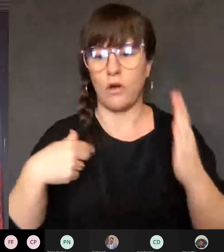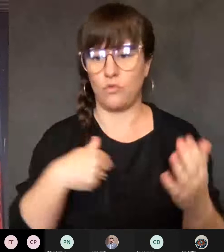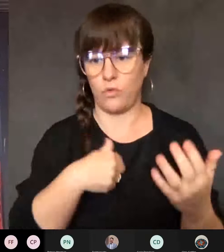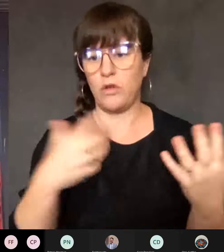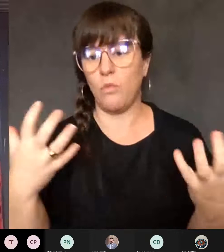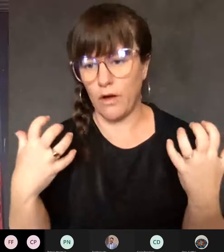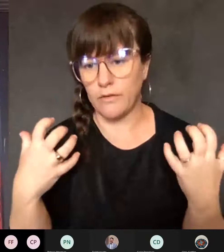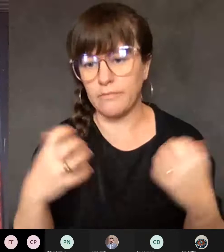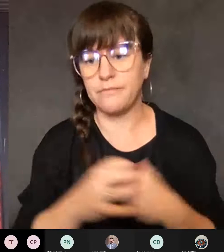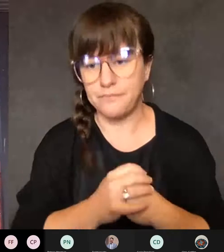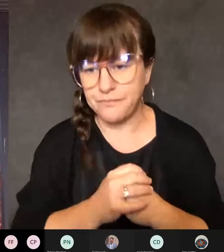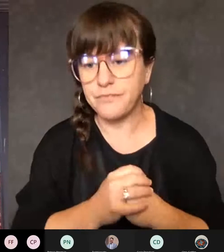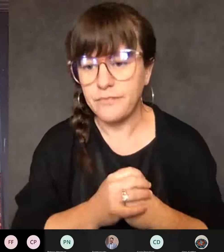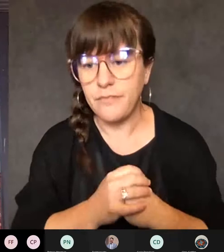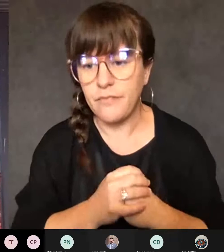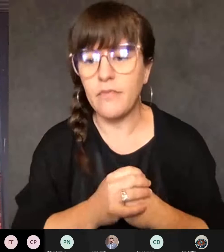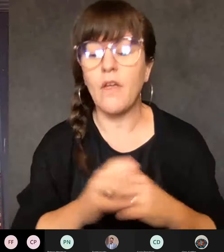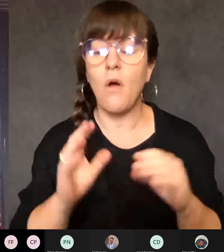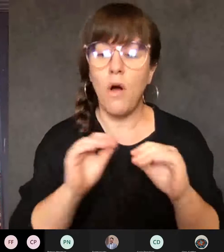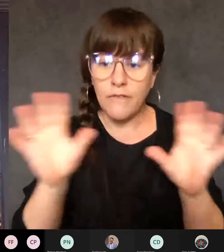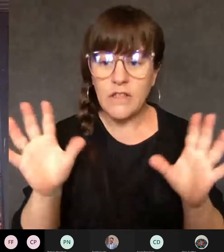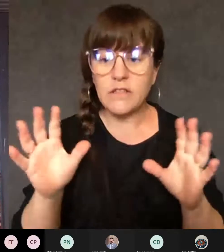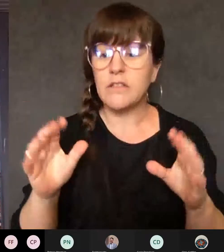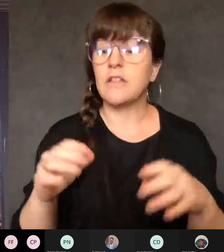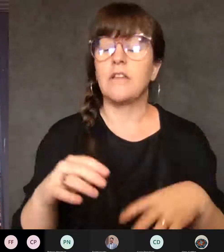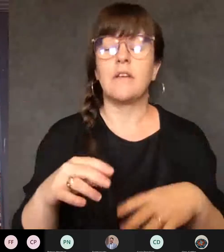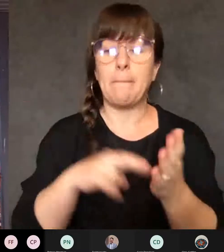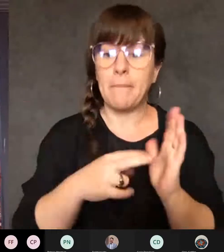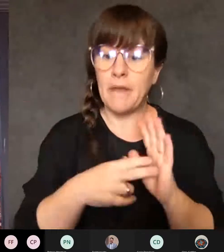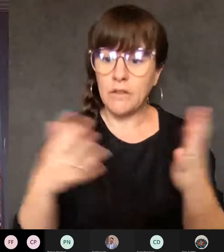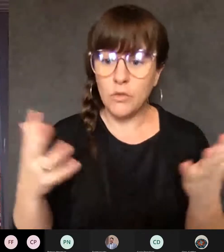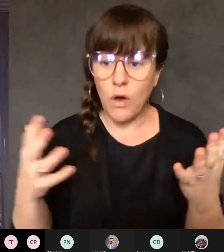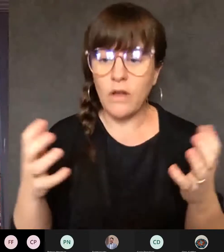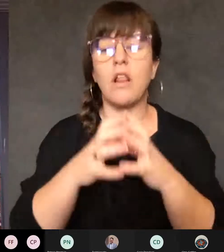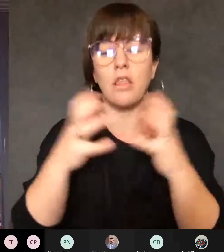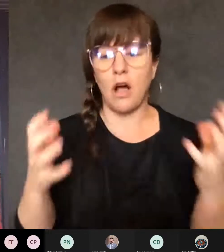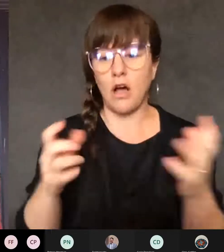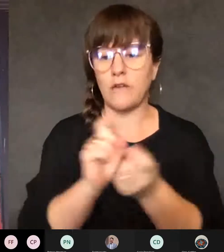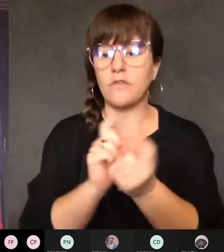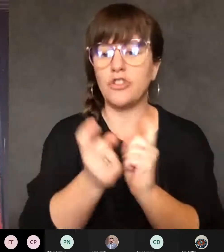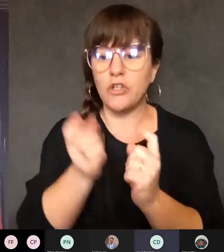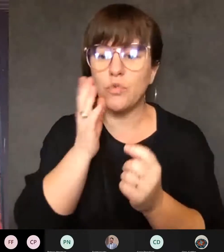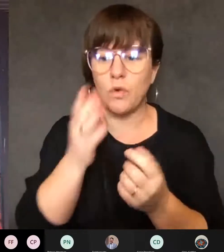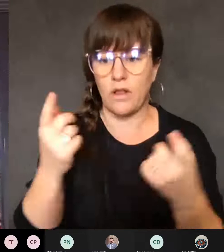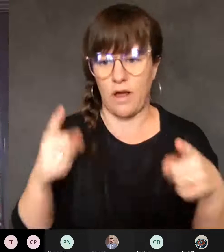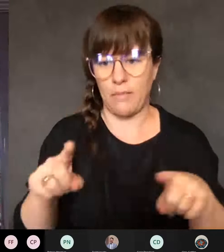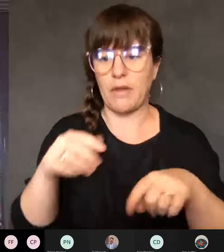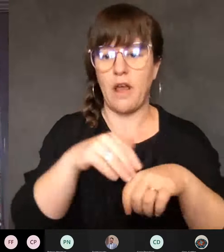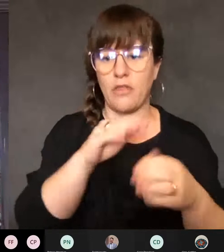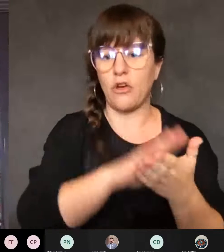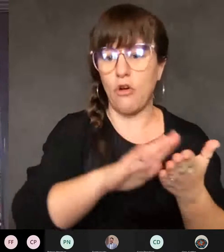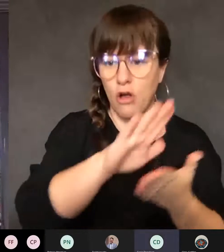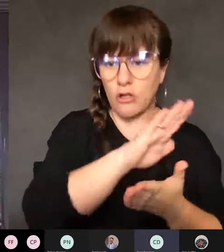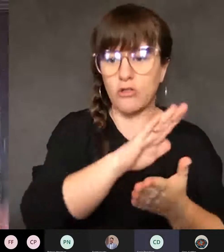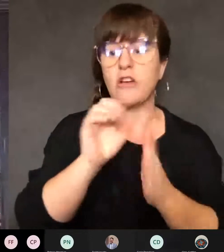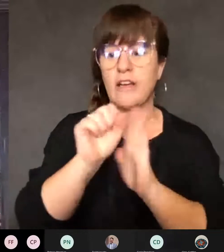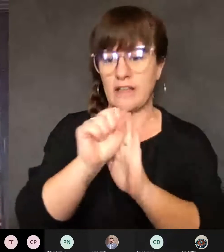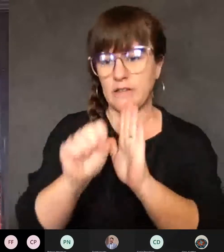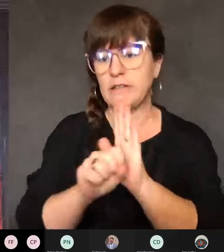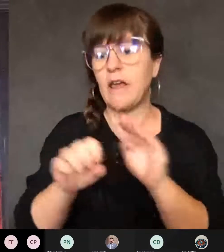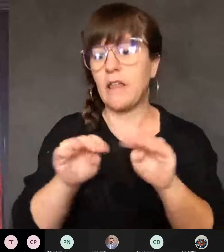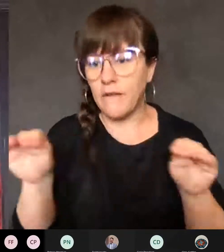there will be a lot of change for every institution. And I would say even for our state and for students too. I